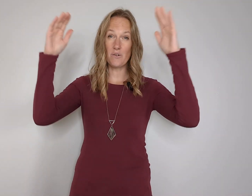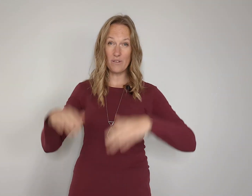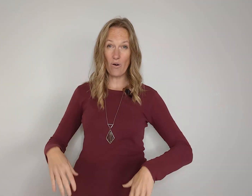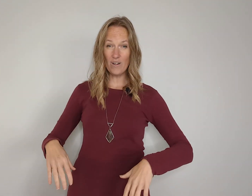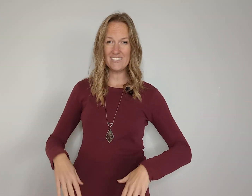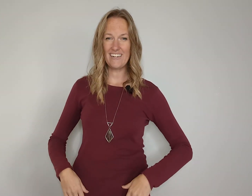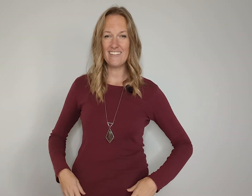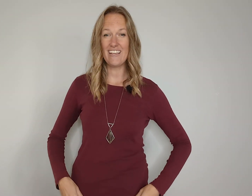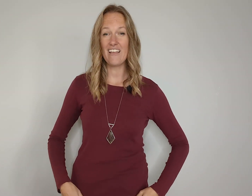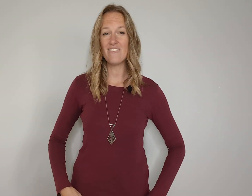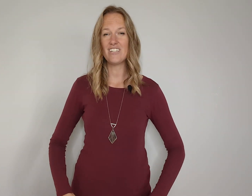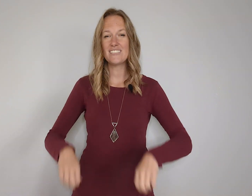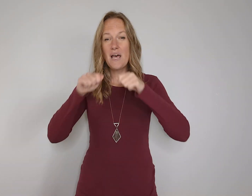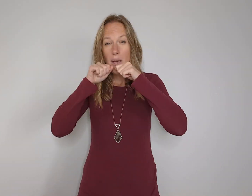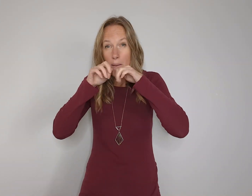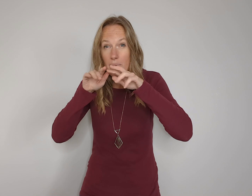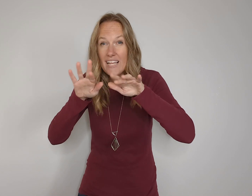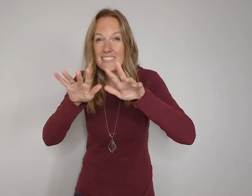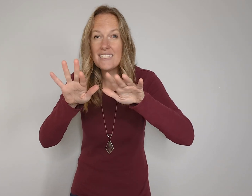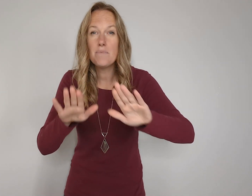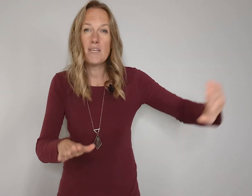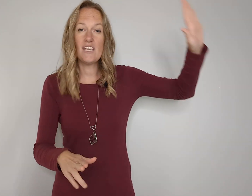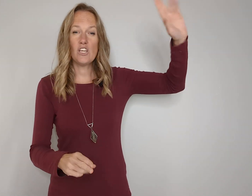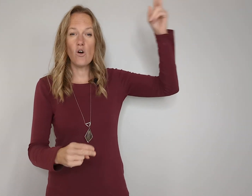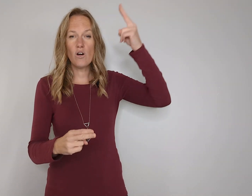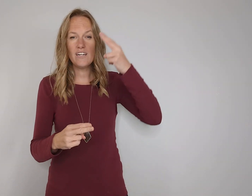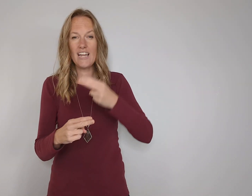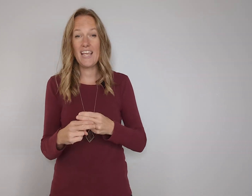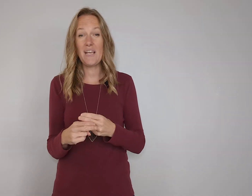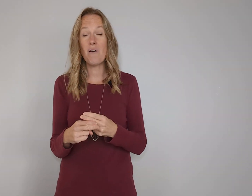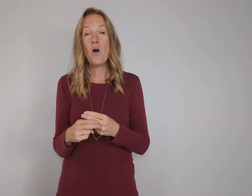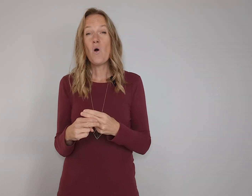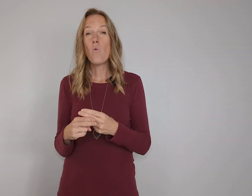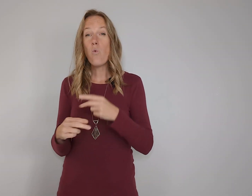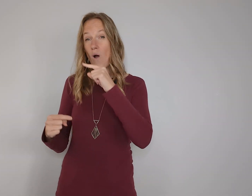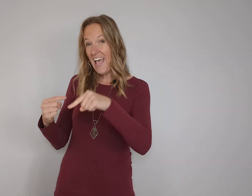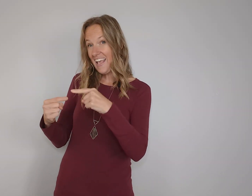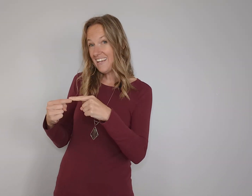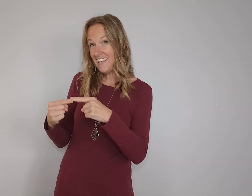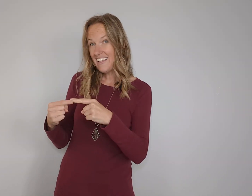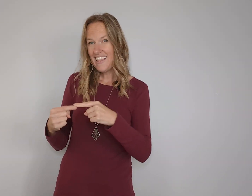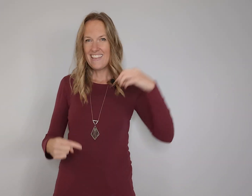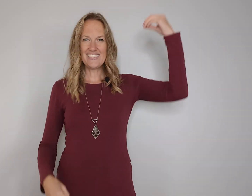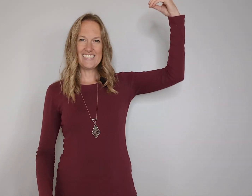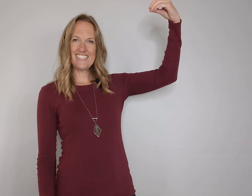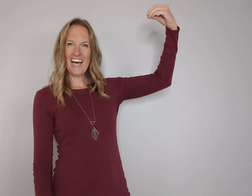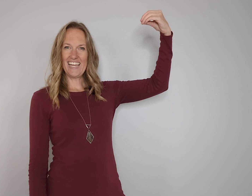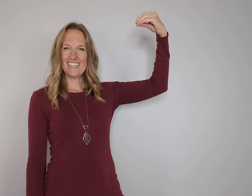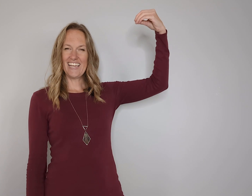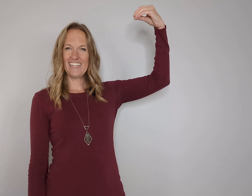to the chorus there, and then the other verse. Blessed be your name when the sun, okay?